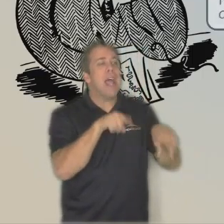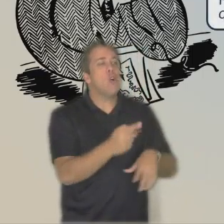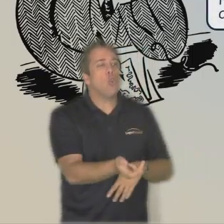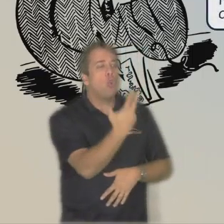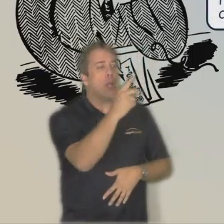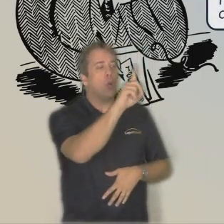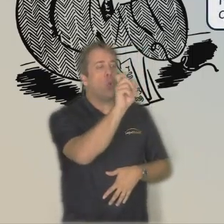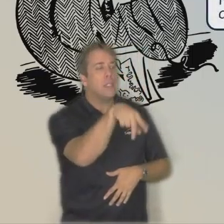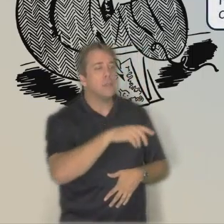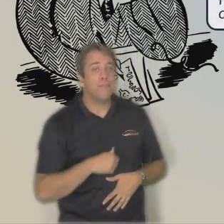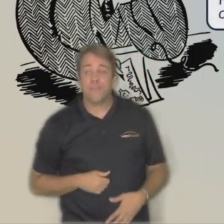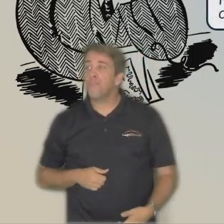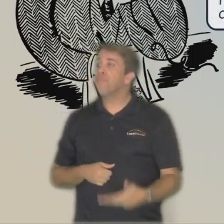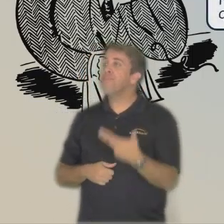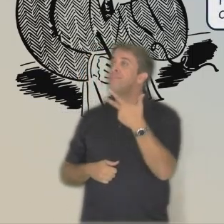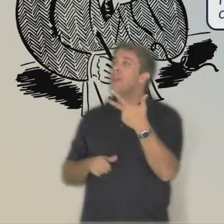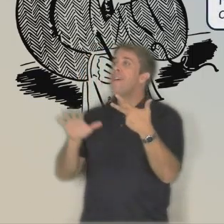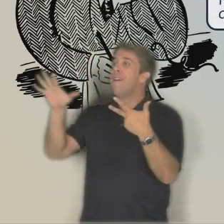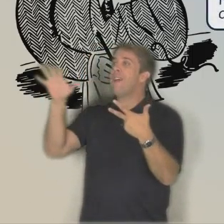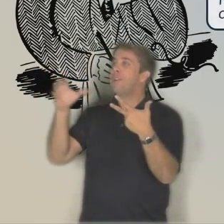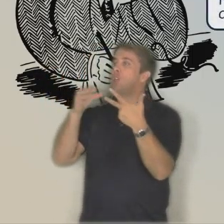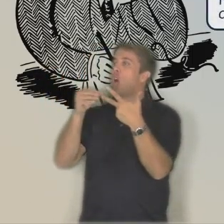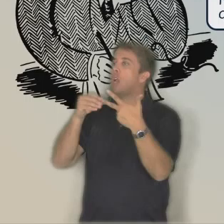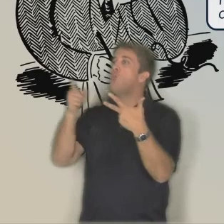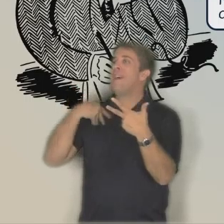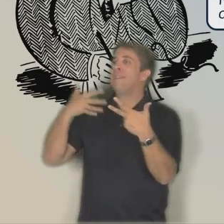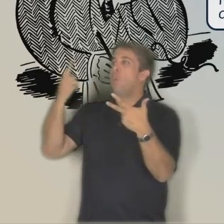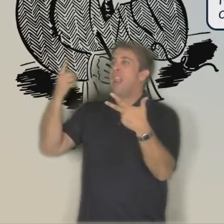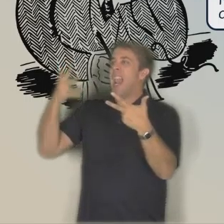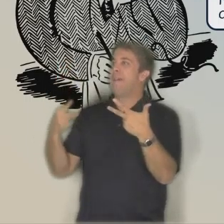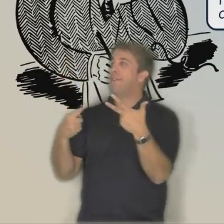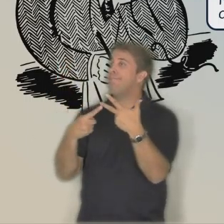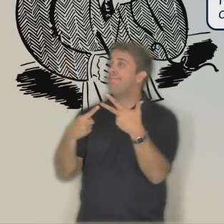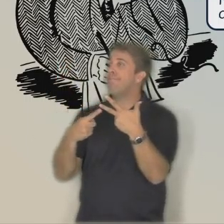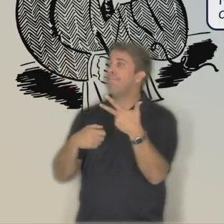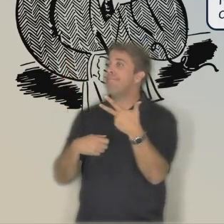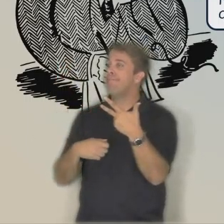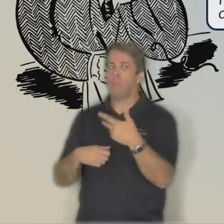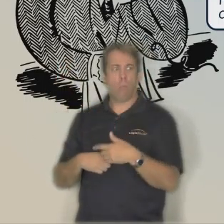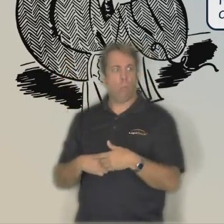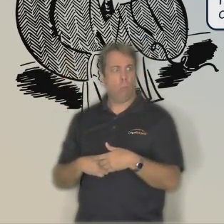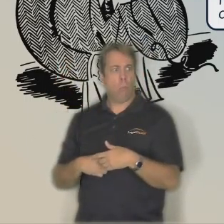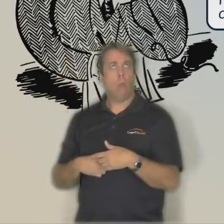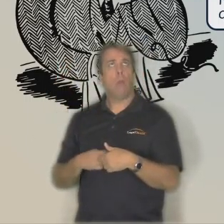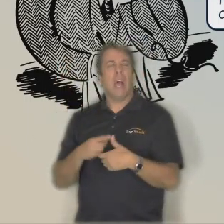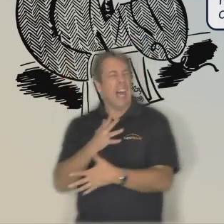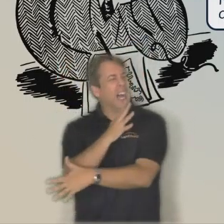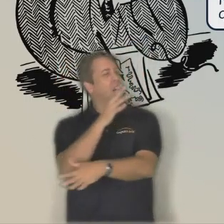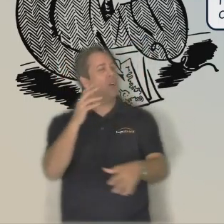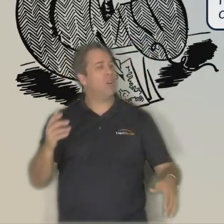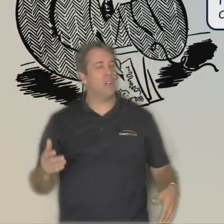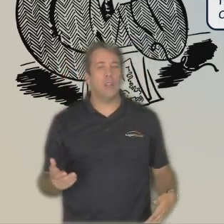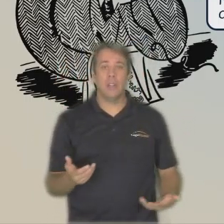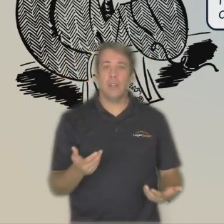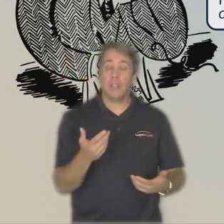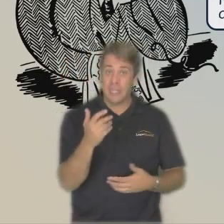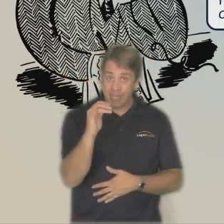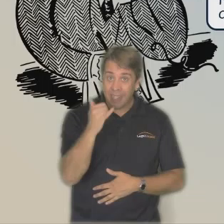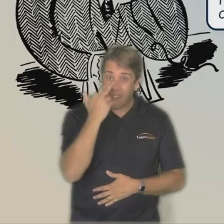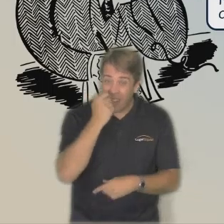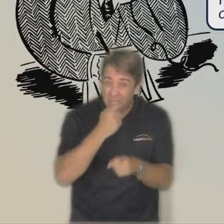much would you charge me to answer 3 questions? And the attorney responds, $500. What's your 3rd question? You know, it's